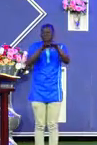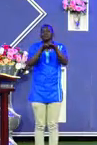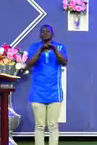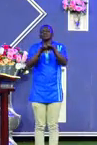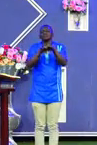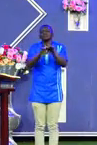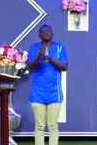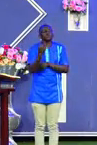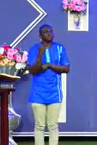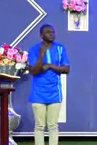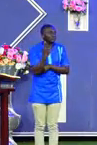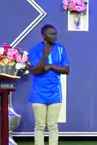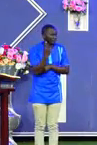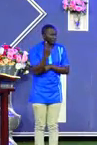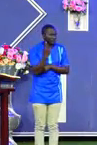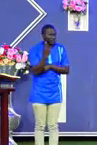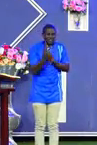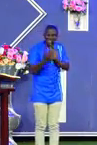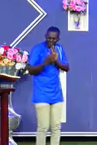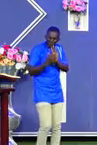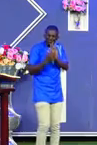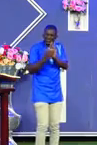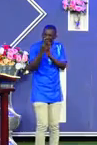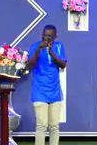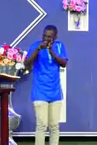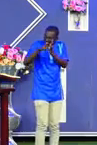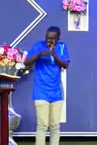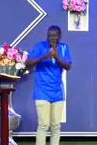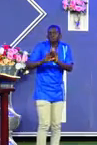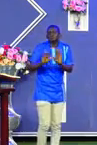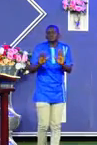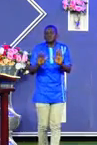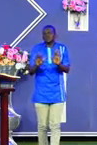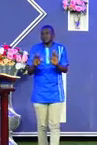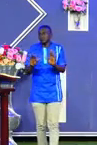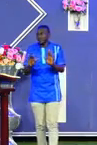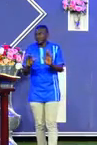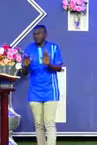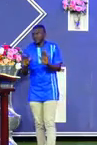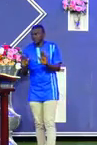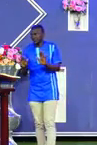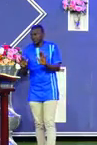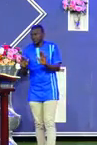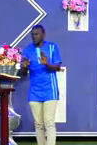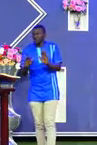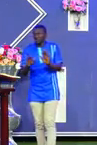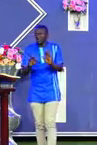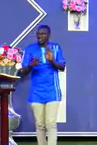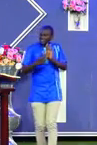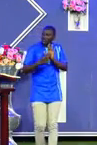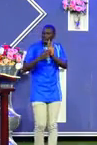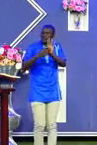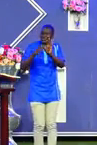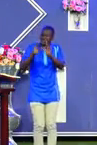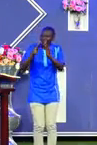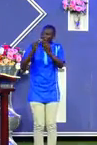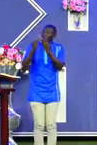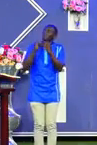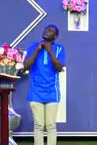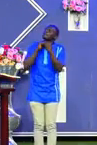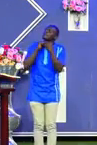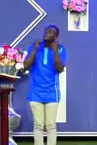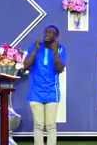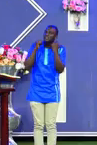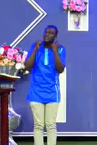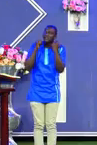to be in one accord. Nga twanjuluza ensonga emu. As we bring forth one issue. Nga twanjula family y'omusumba